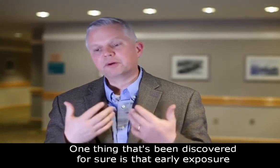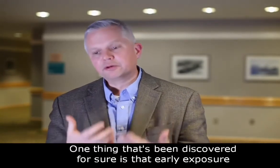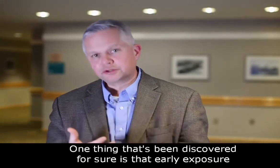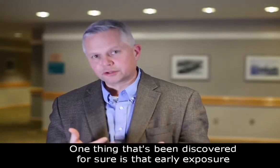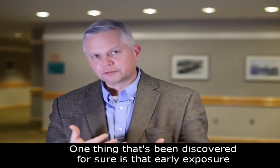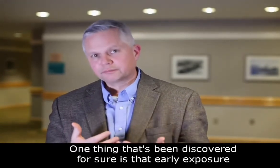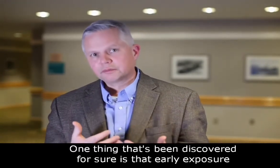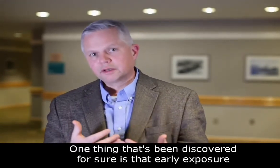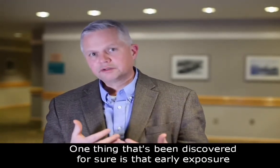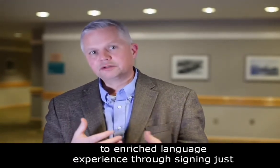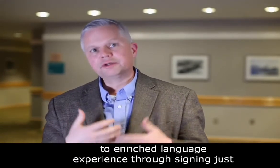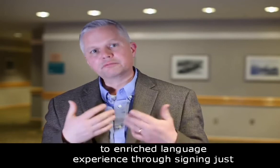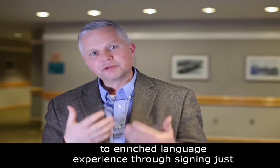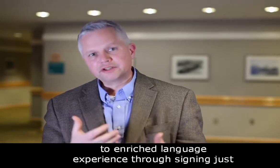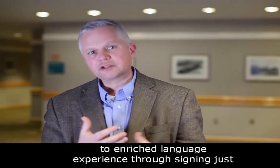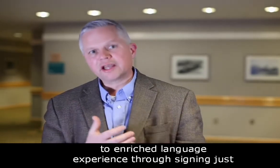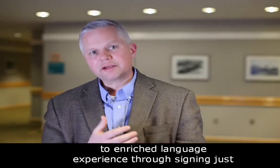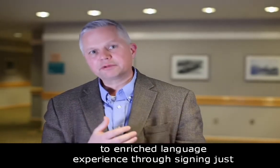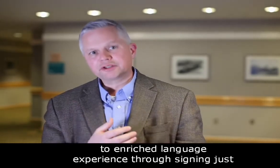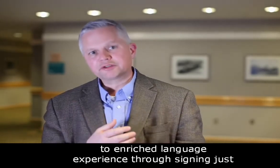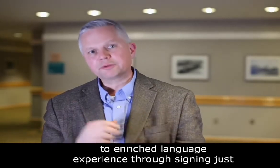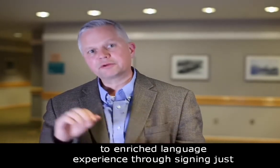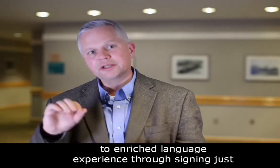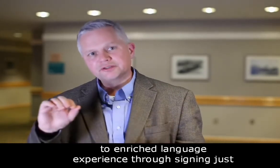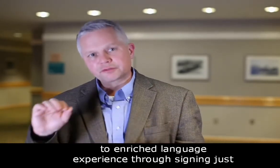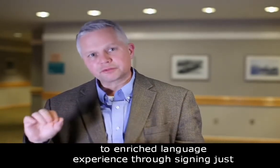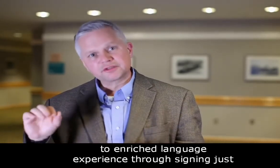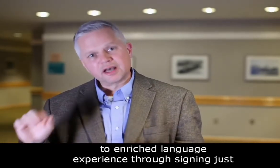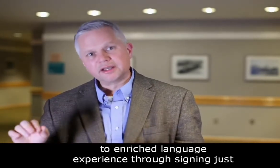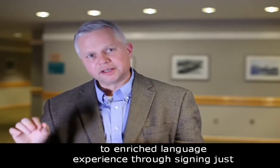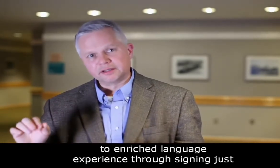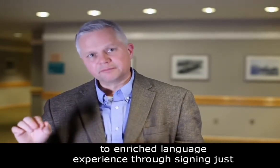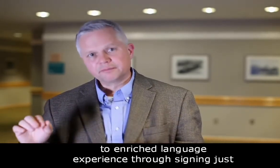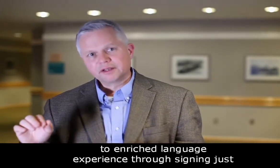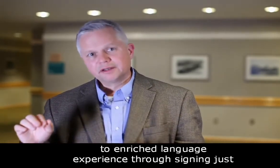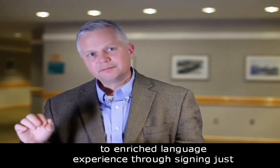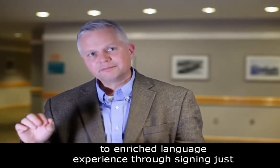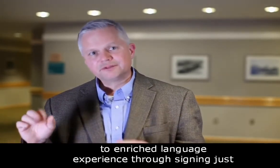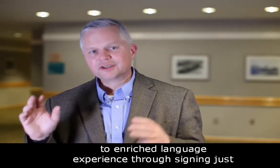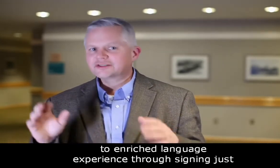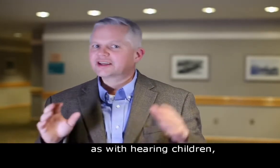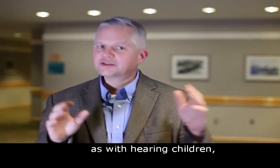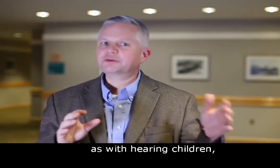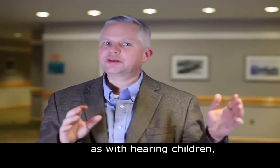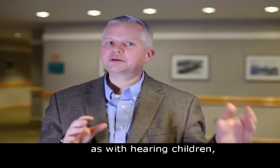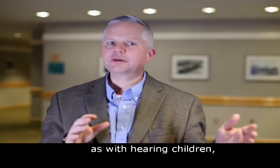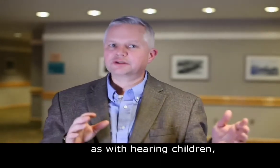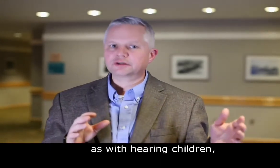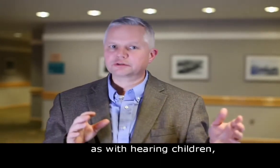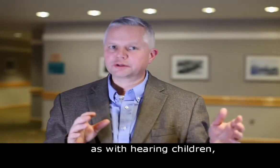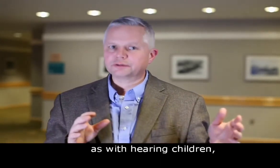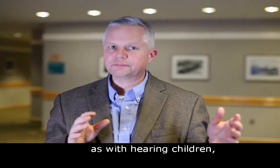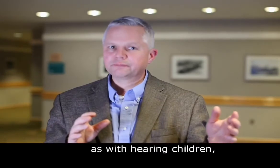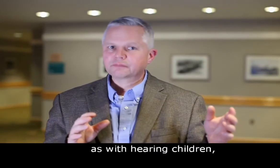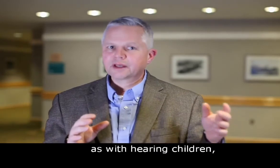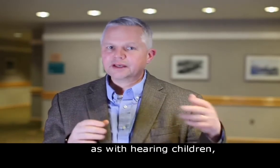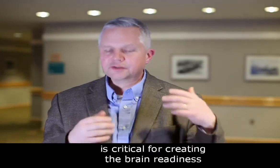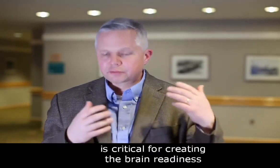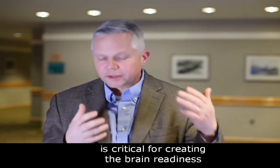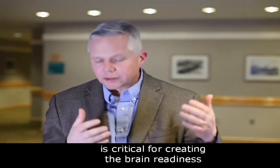exposure to enriched language experience through signing, just as with hearing children, is critical